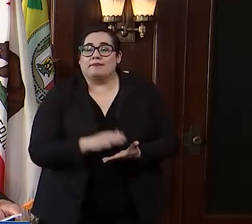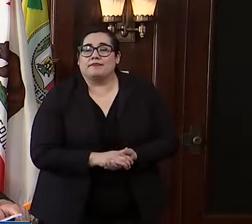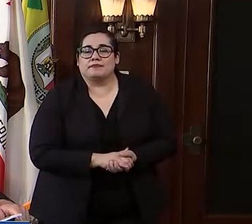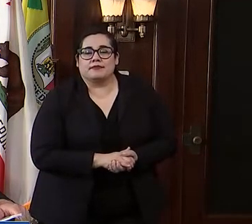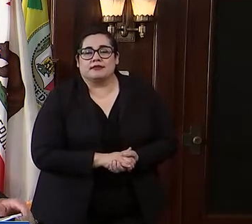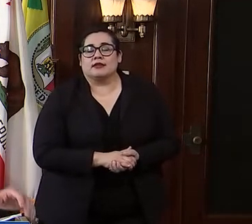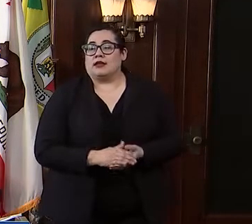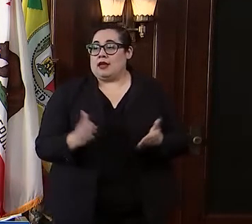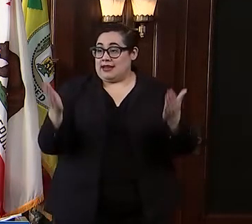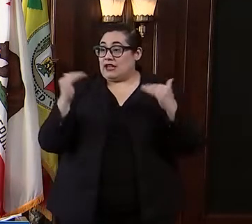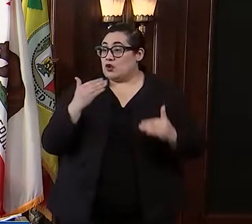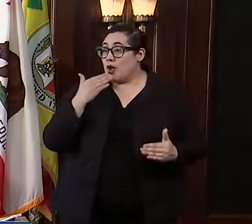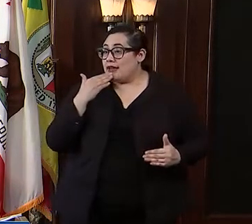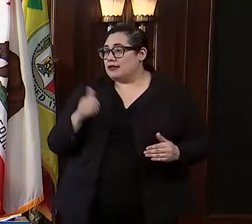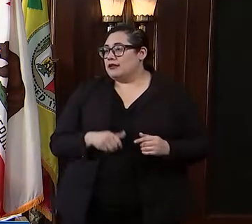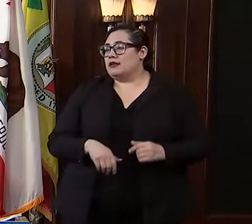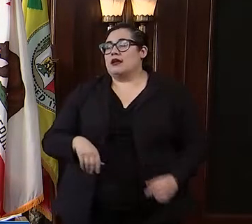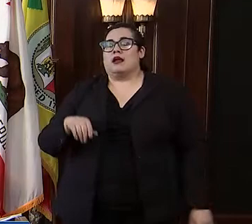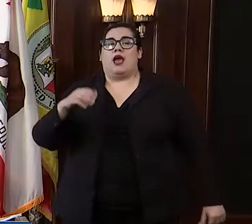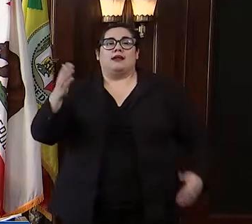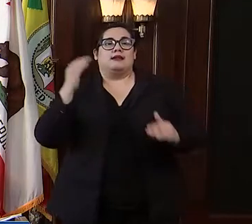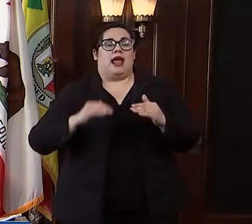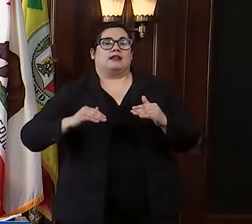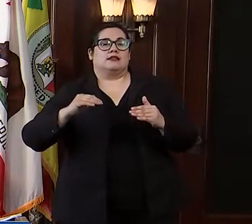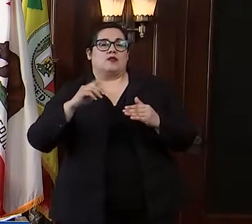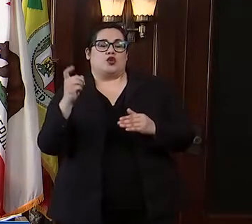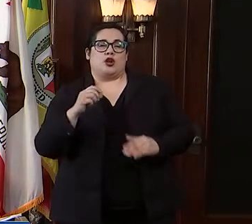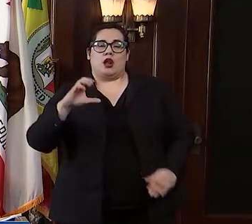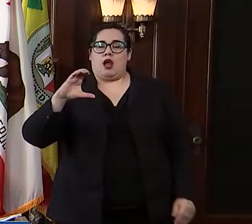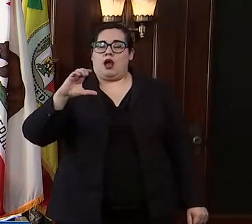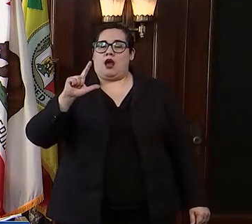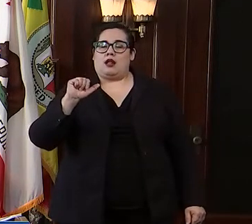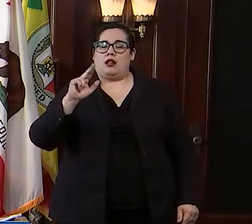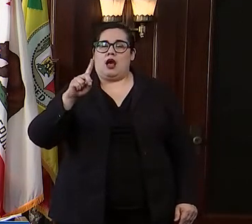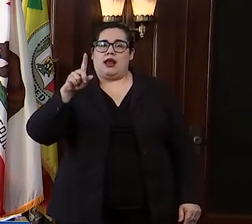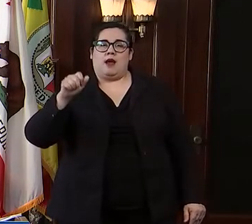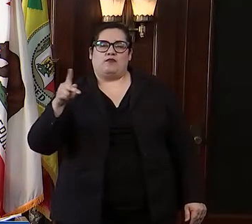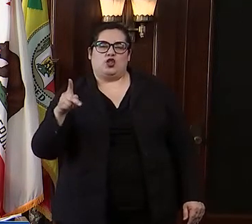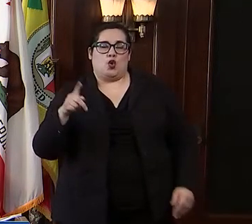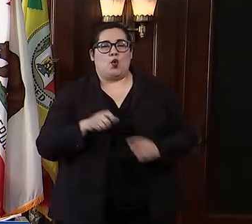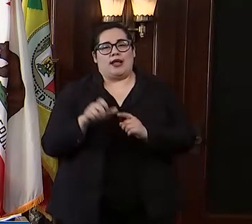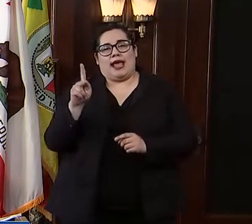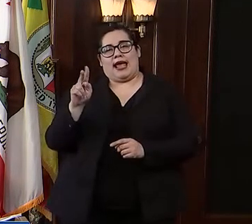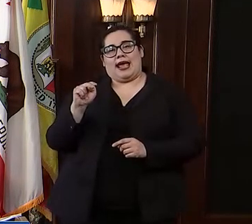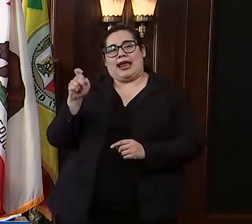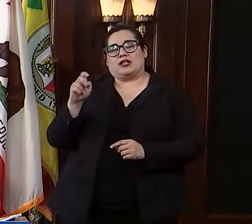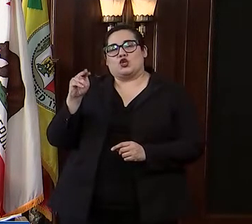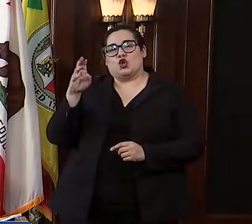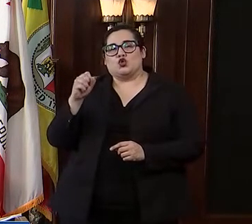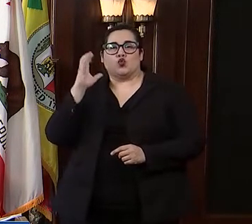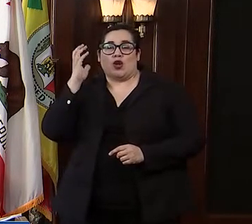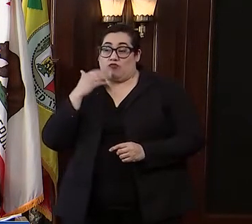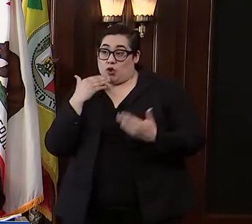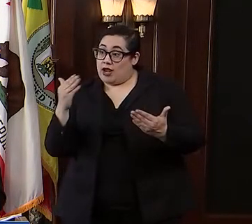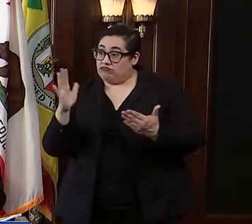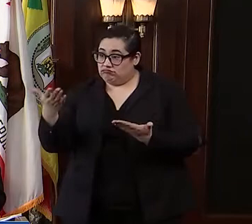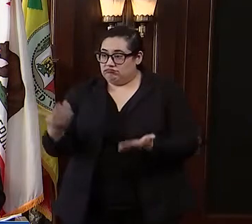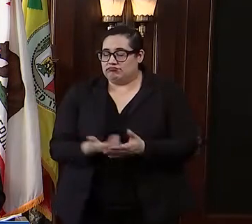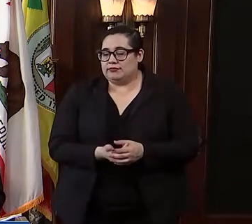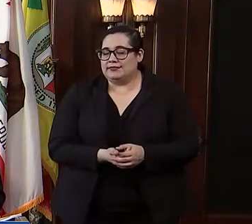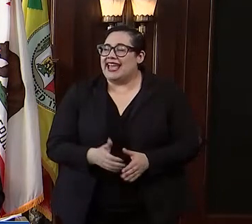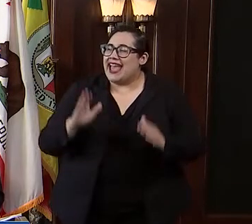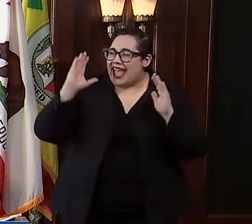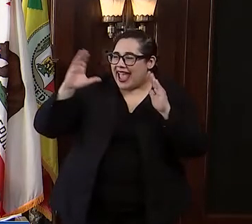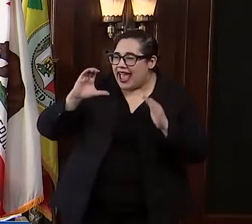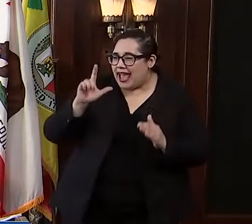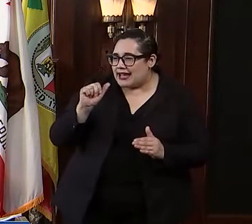Oops, sorry. Go ahead. Next question comes from Claudia Pashuta with KNX News Radio. Please go ahead. Your line is open. Hey,